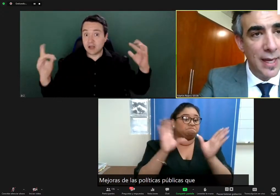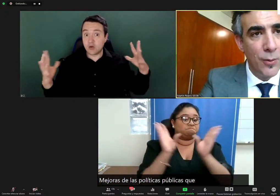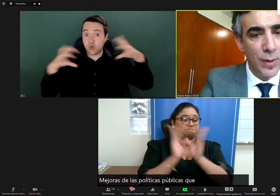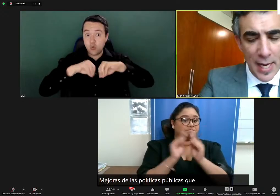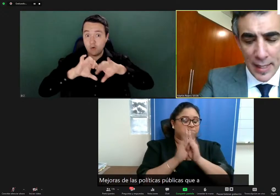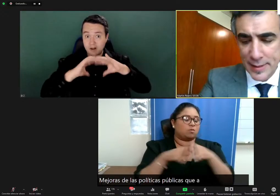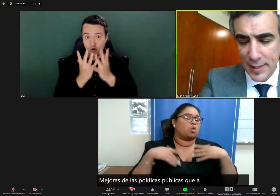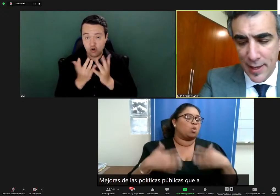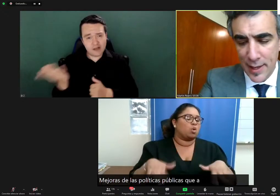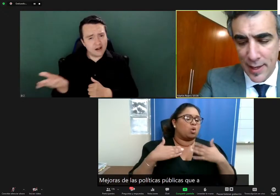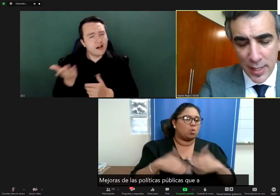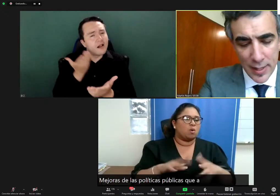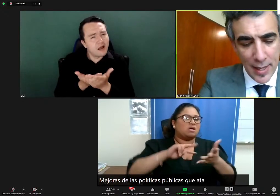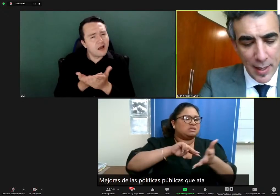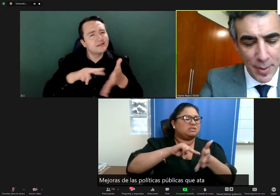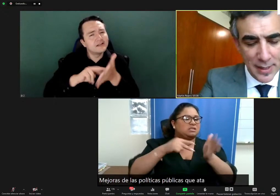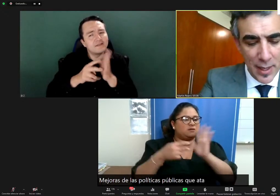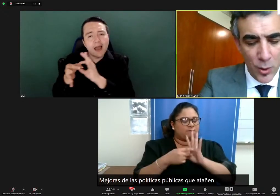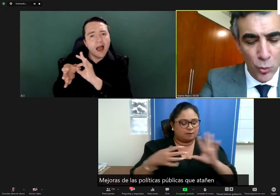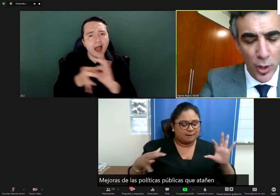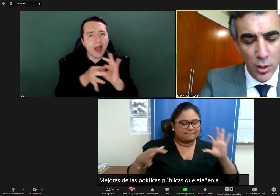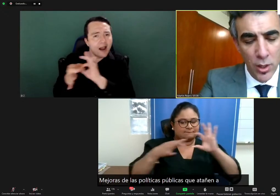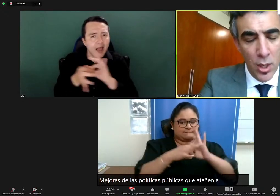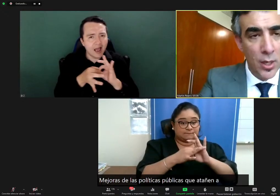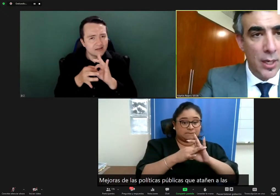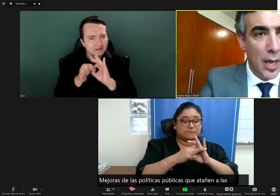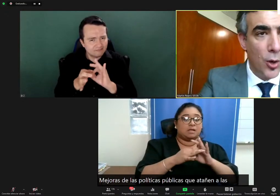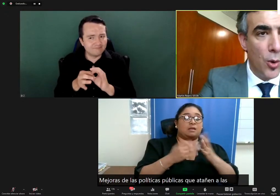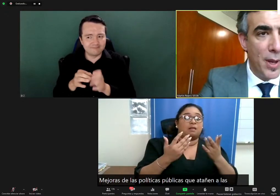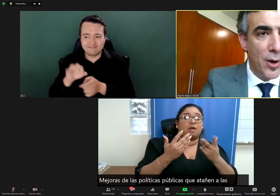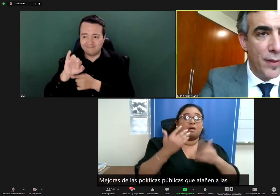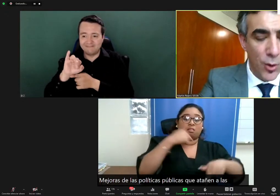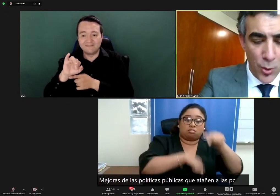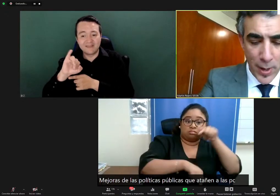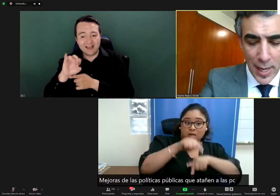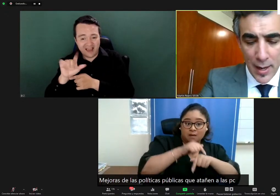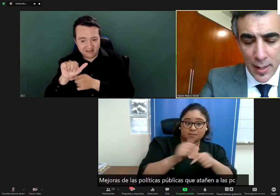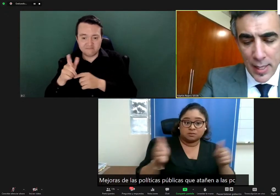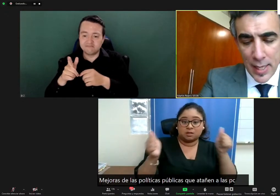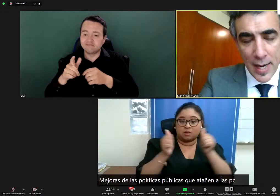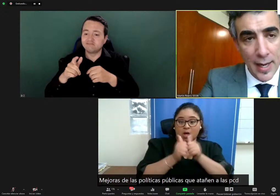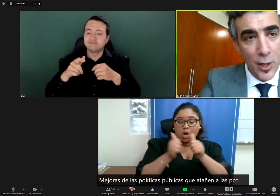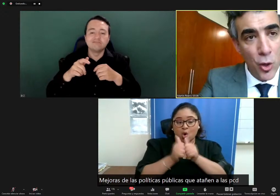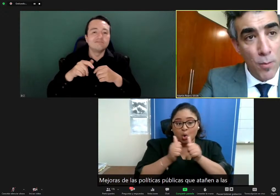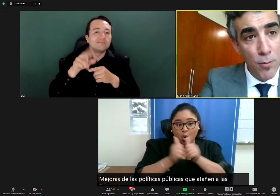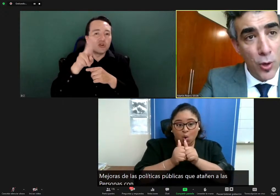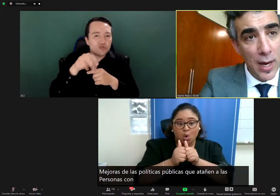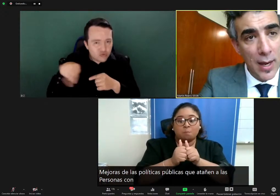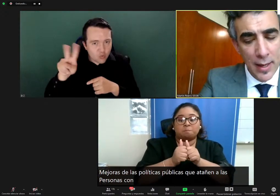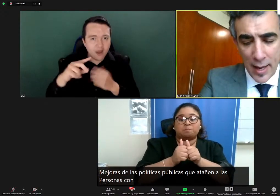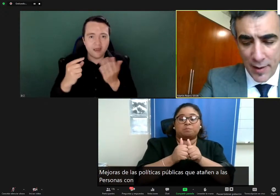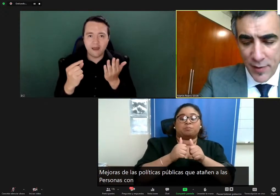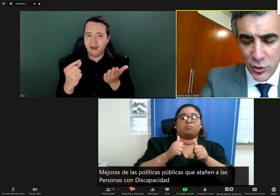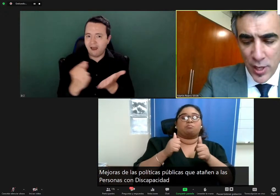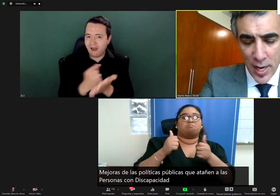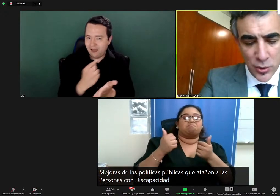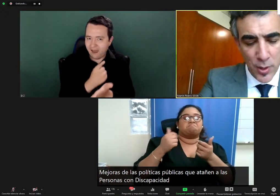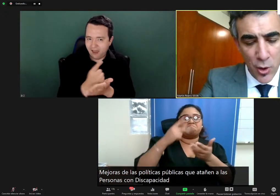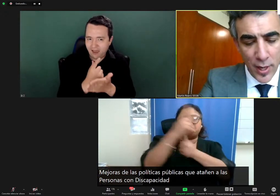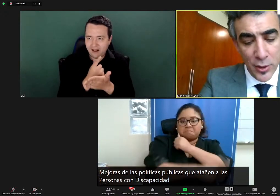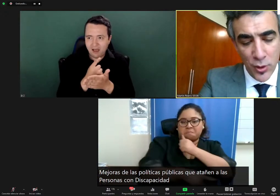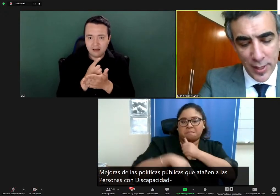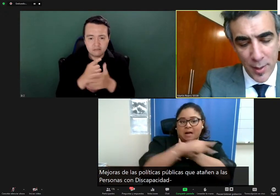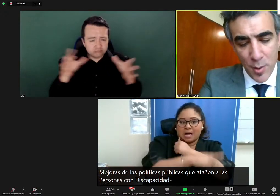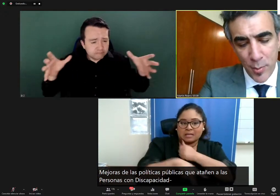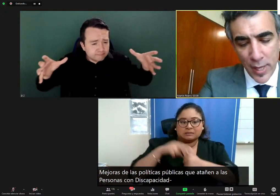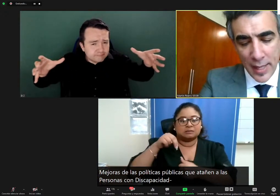this global summit means an international alliance of disabilities together with the governments of norway and ghana